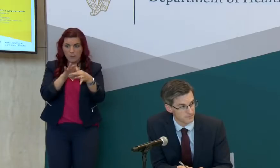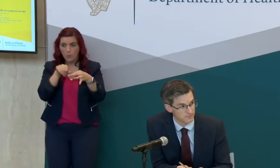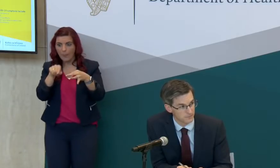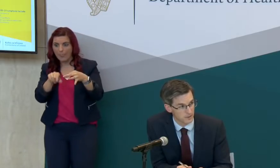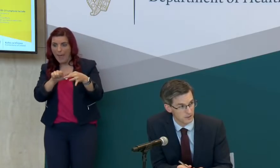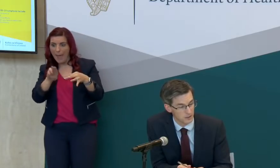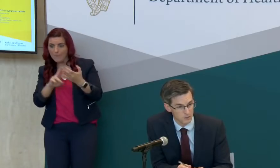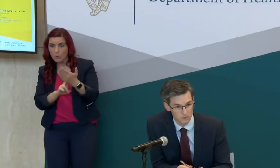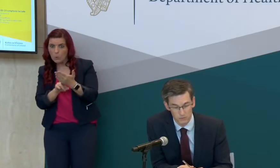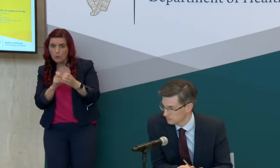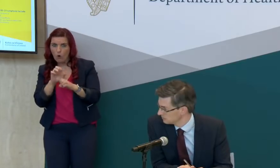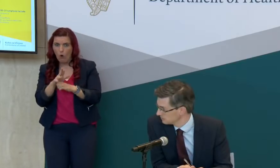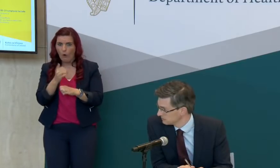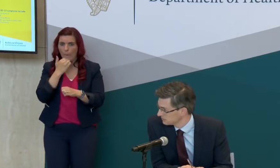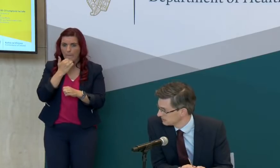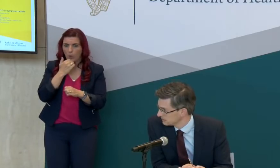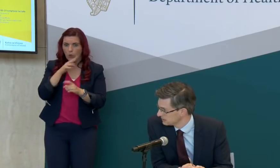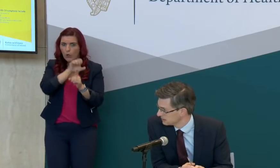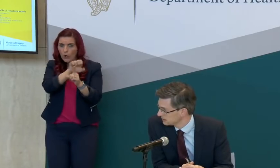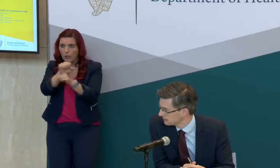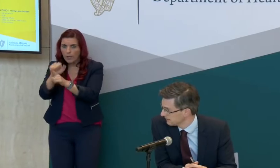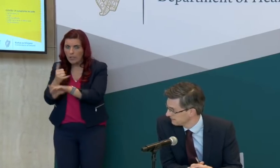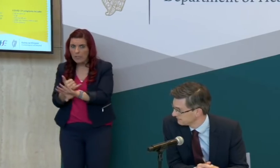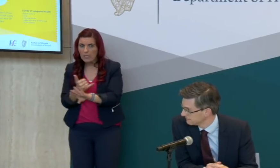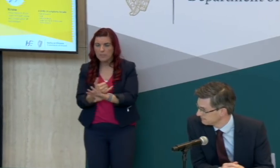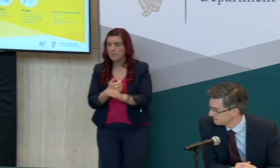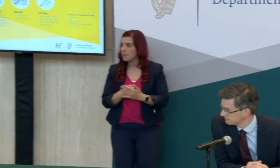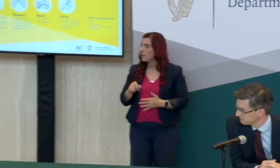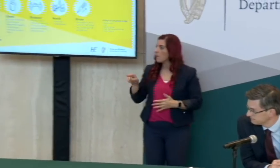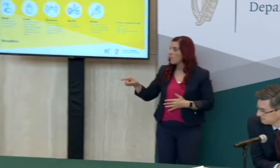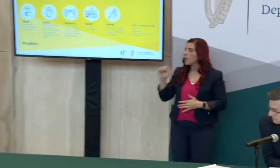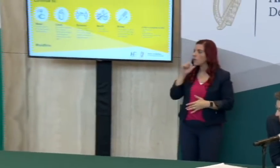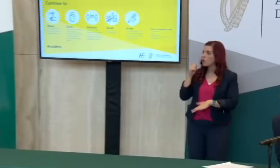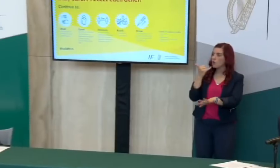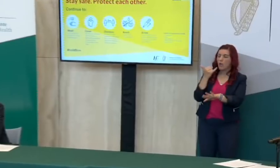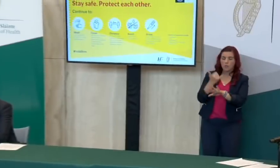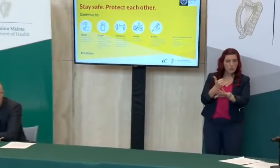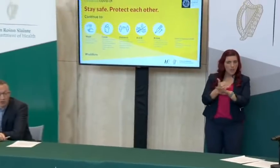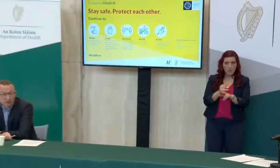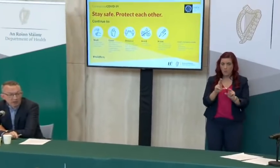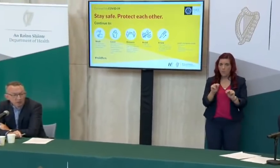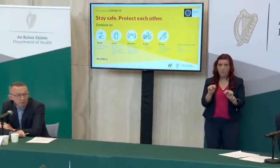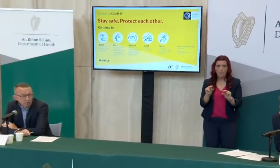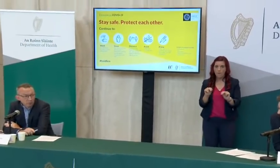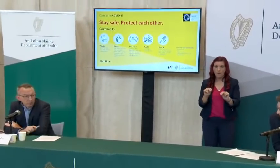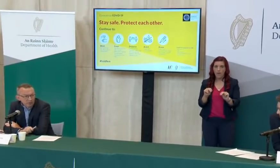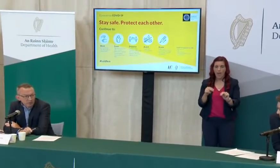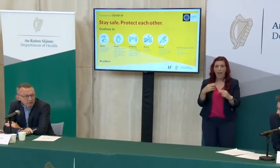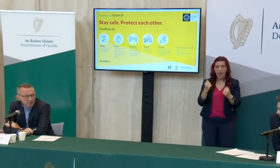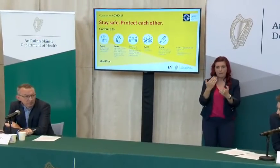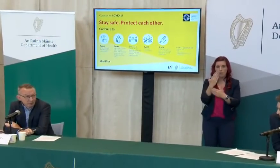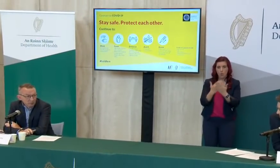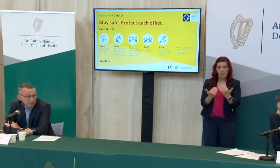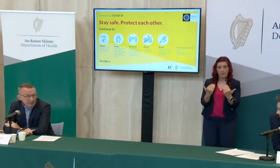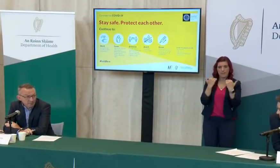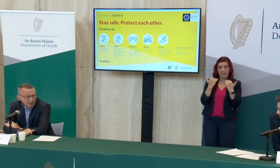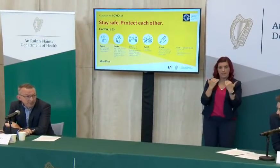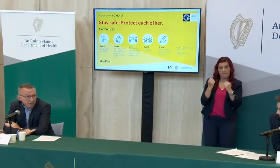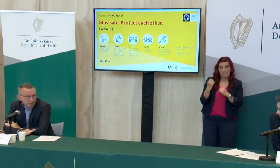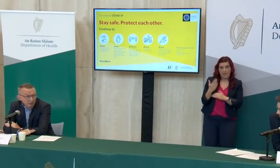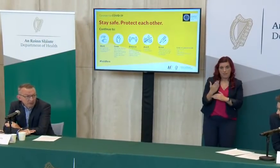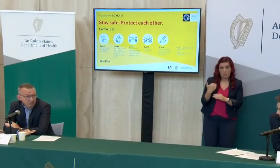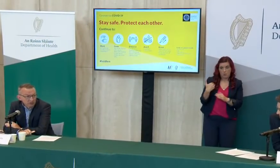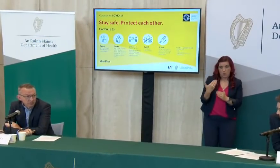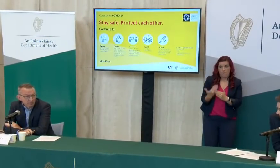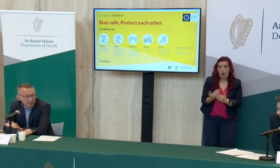have figures? We haven't figures yet. We know that there's data coming through. We don't have specific figures, but we can bring